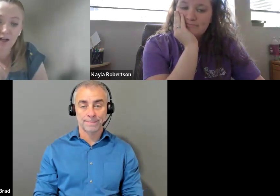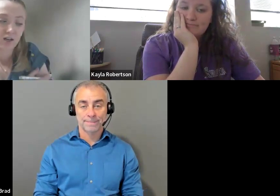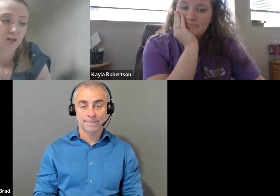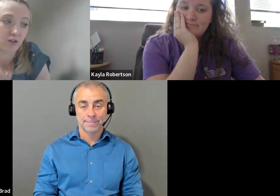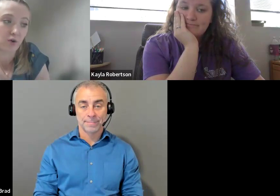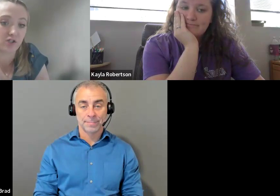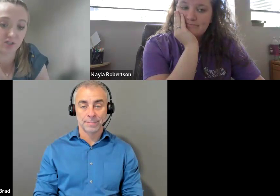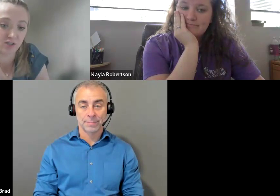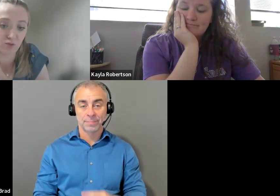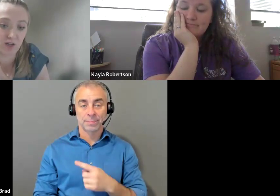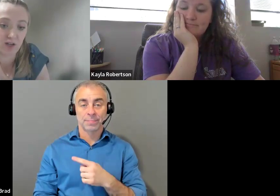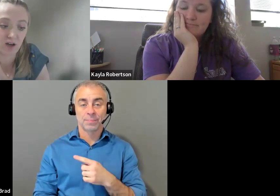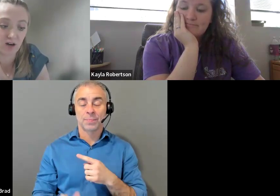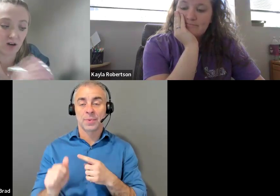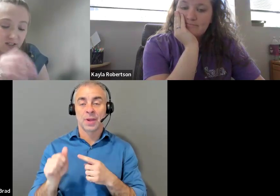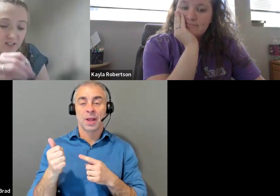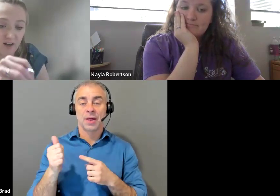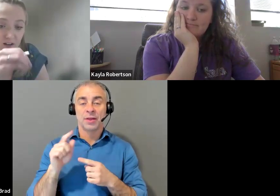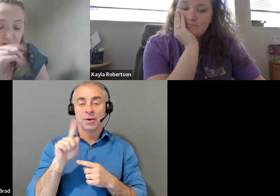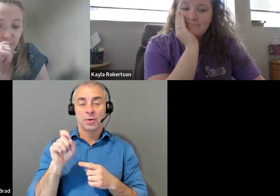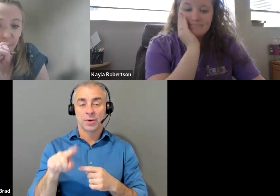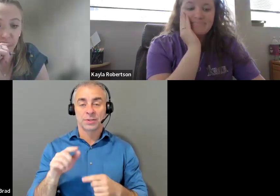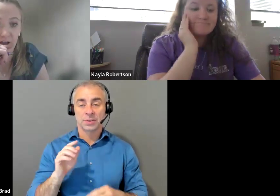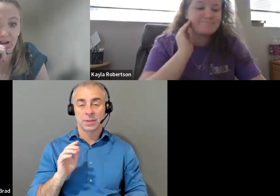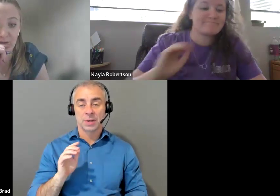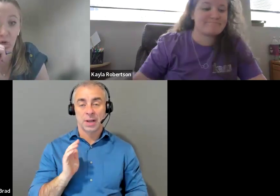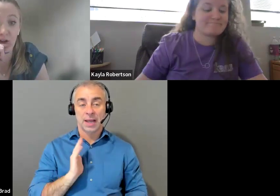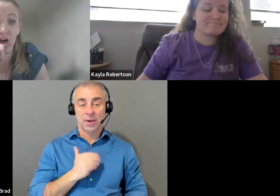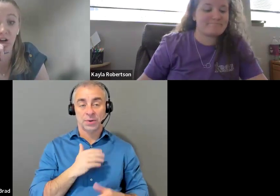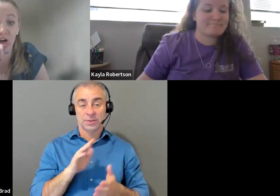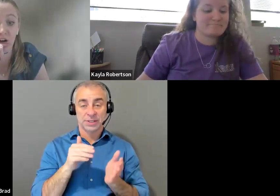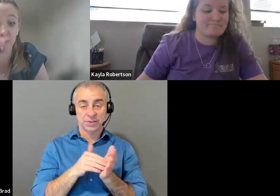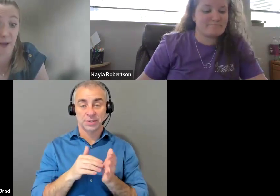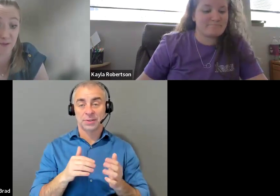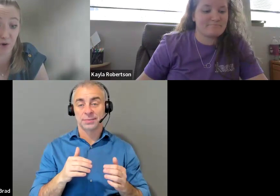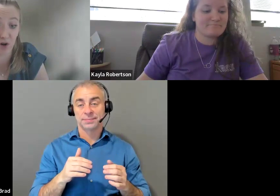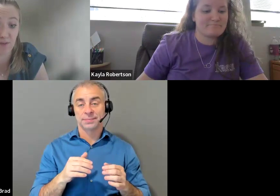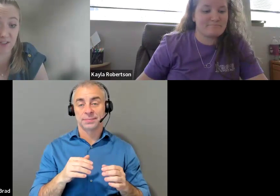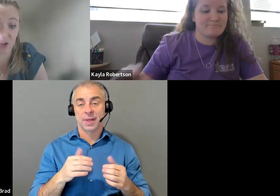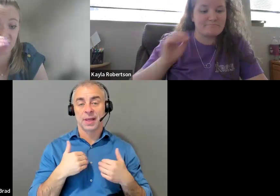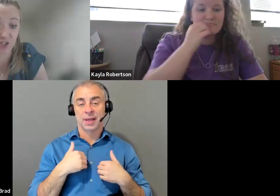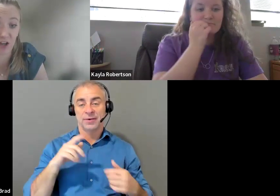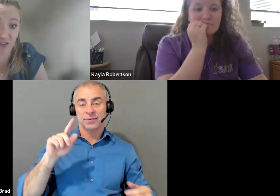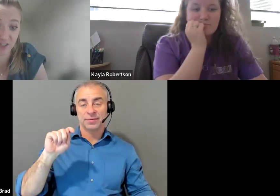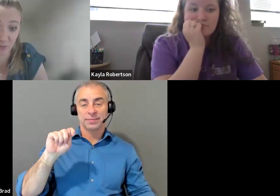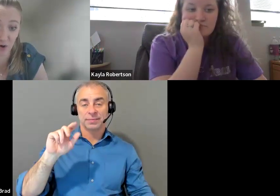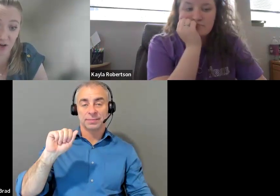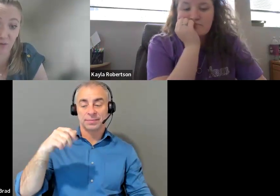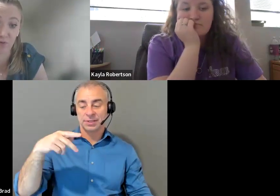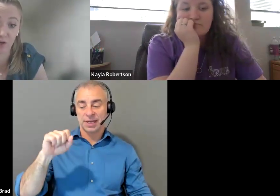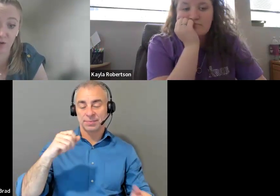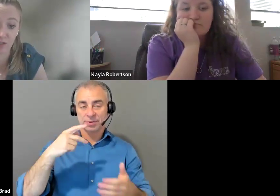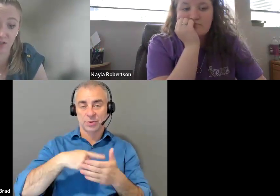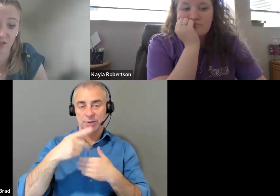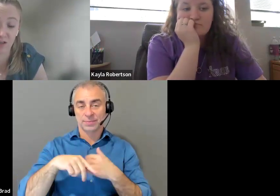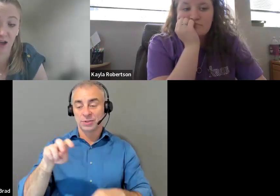I had another question. So we at our RCI also do what we call our TAPS program. It's a transition advocacy program